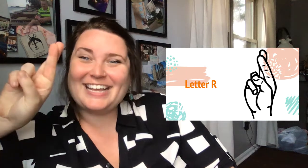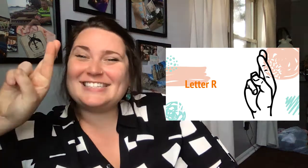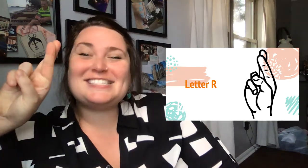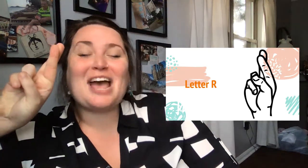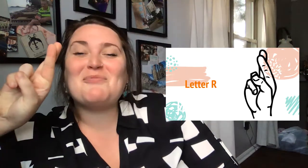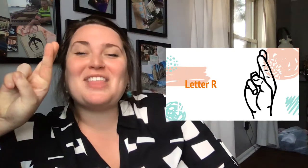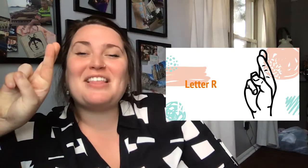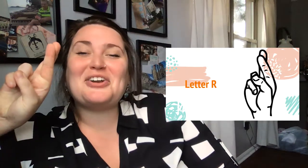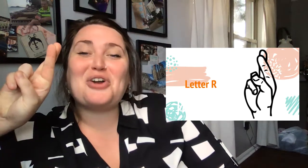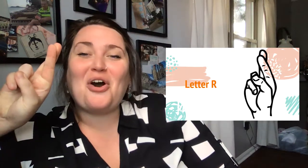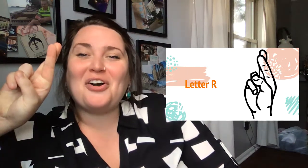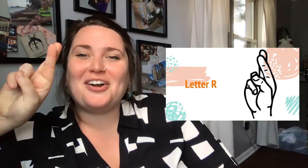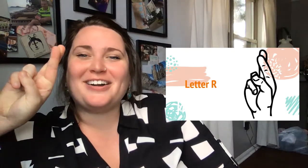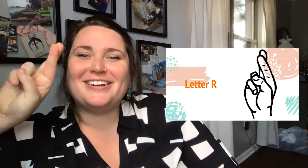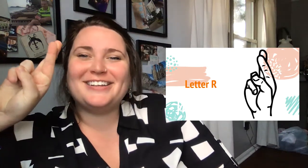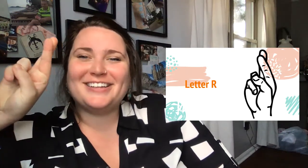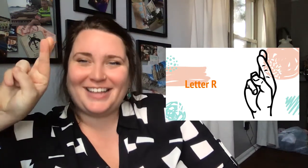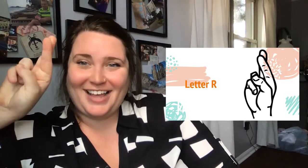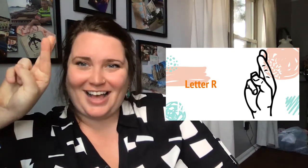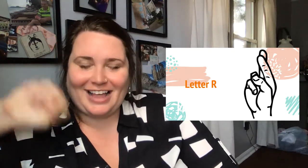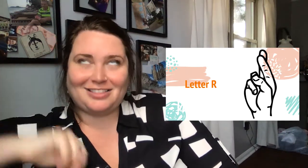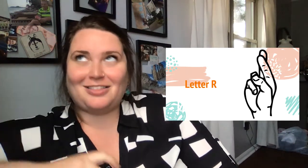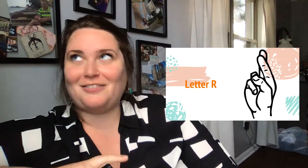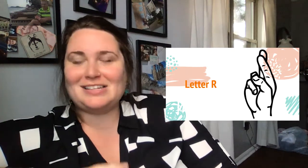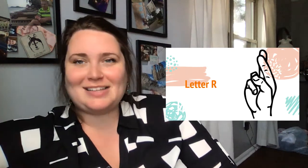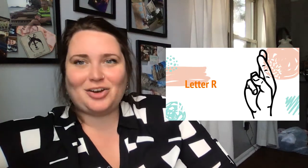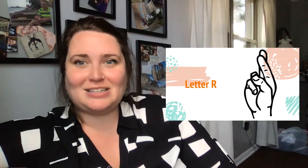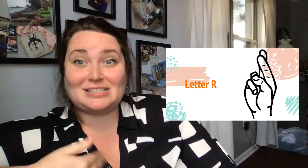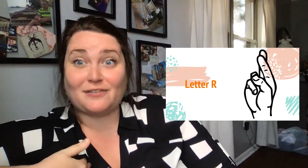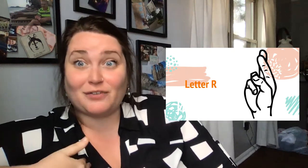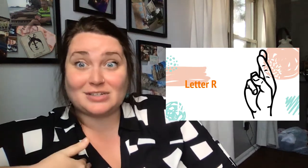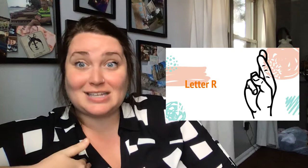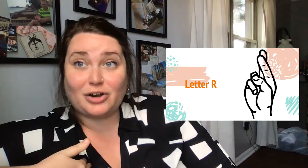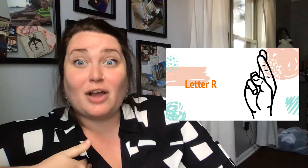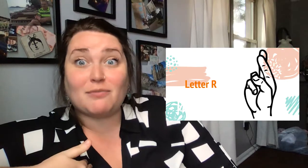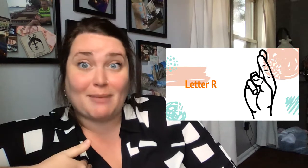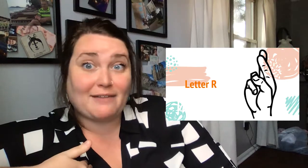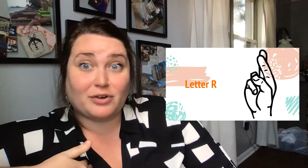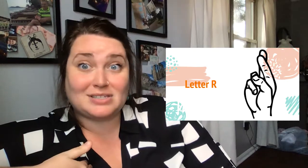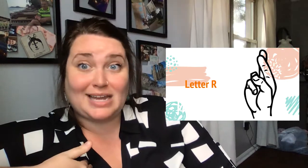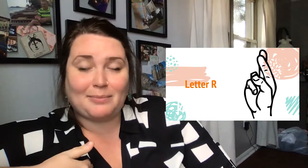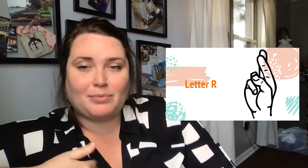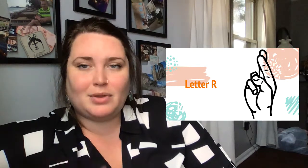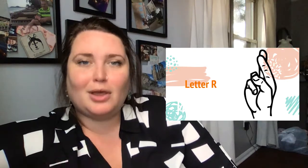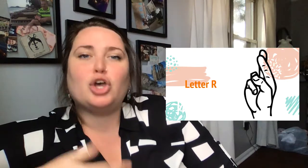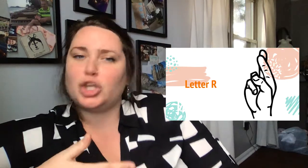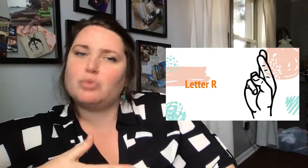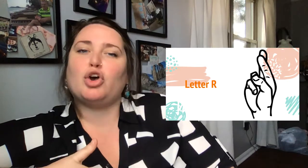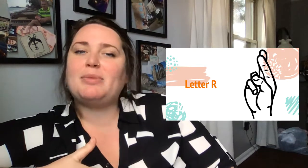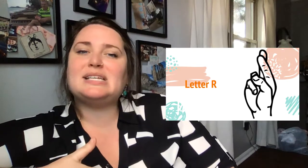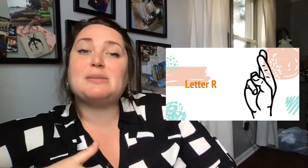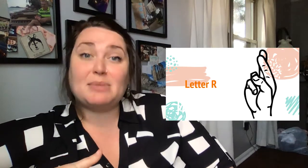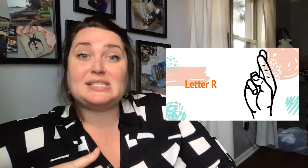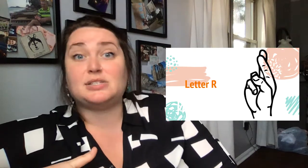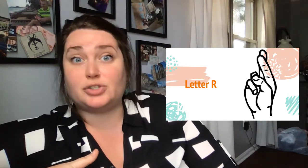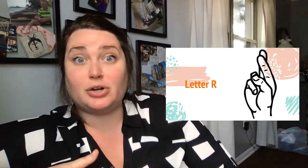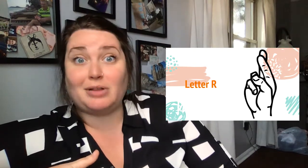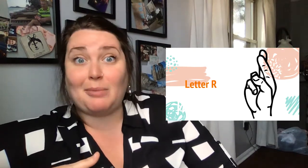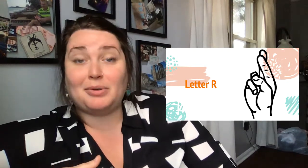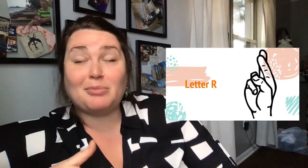It's time for the letter R. I love this letter because it's the first letter of my first name. You know me as Mrs. Turlop, but my